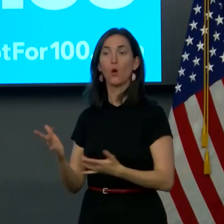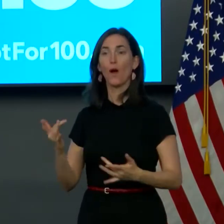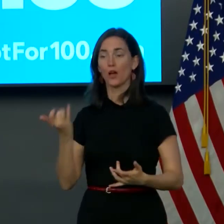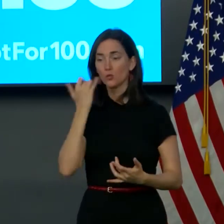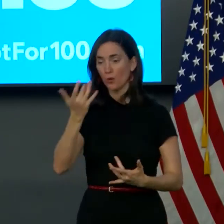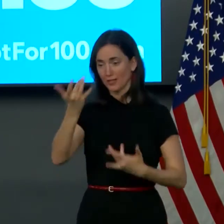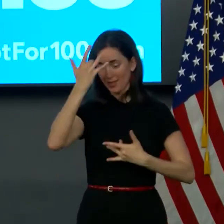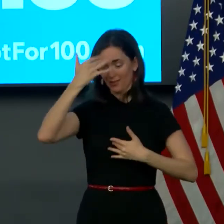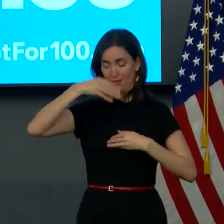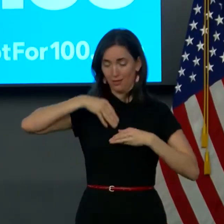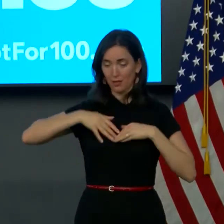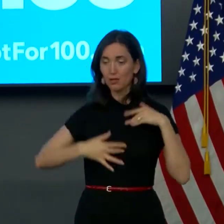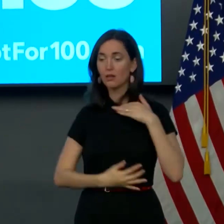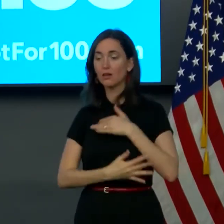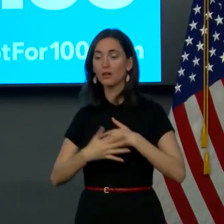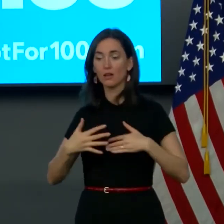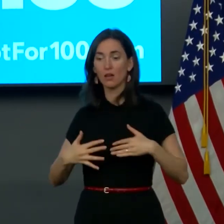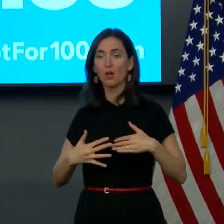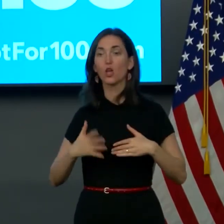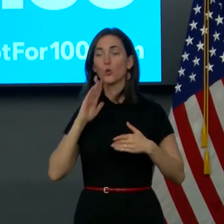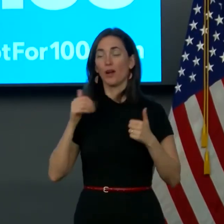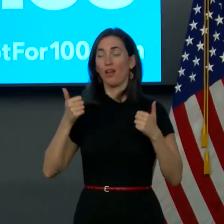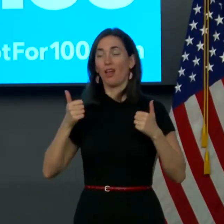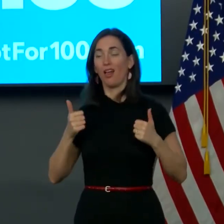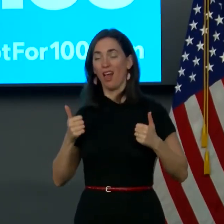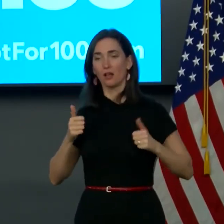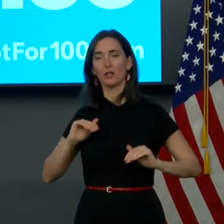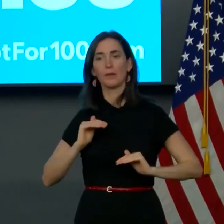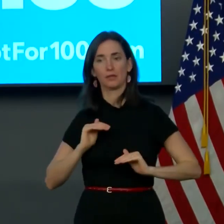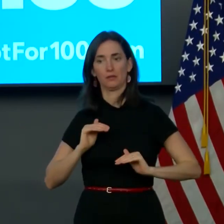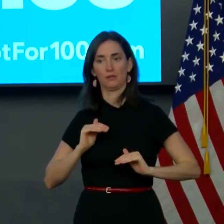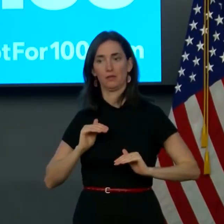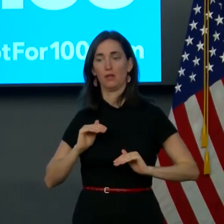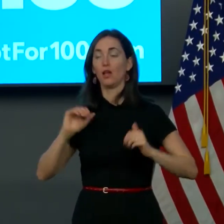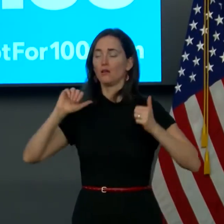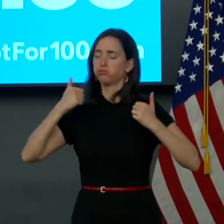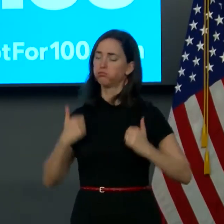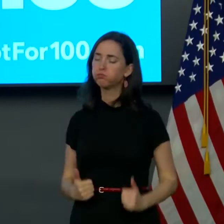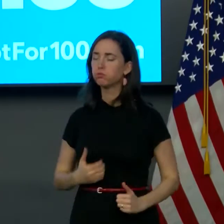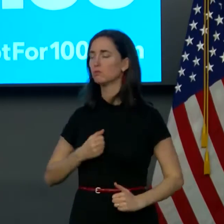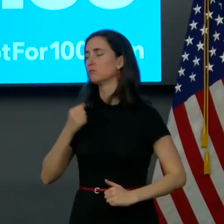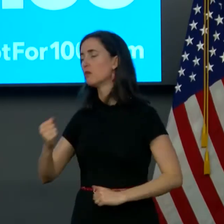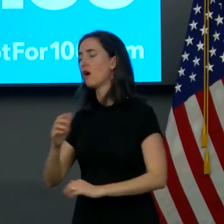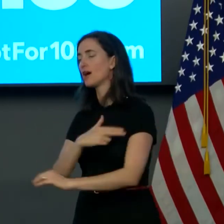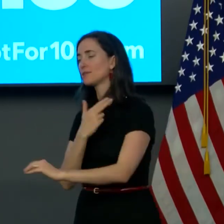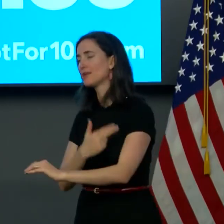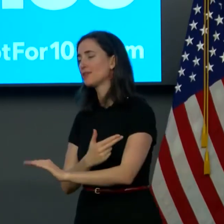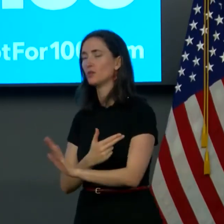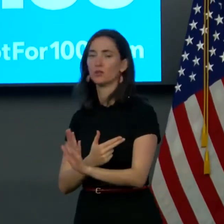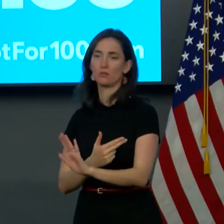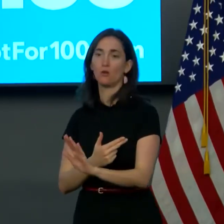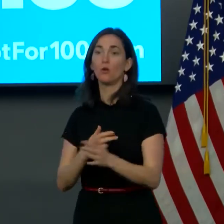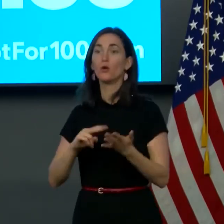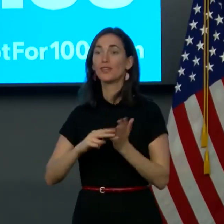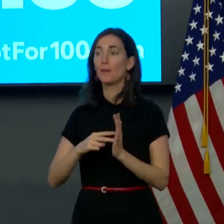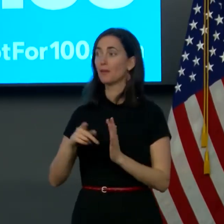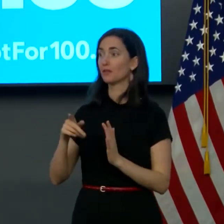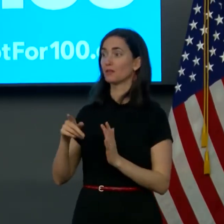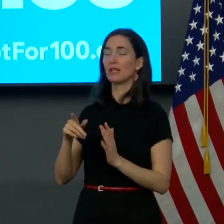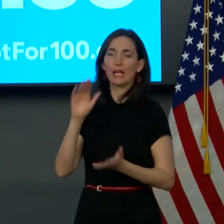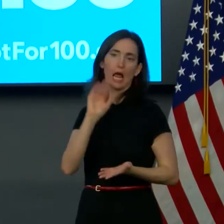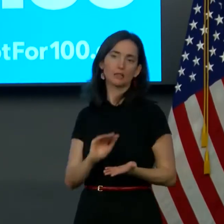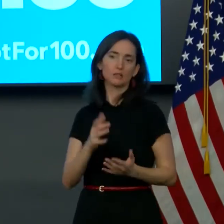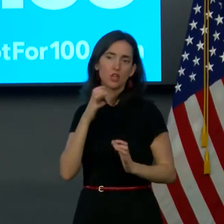progressing to the point where someone needs to be hospitalized. It is not 100%, it is not a silver bullet, but